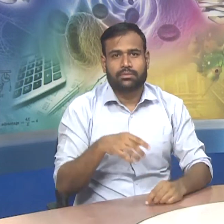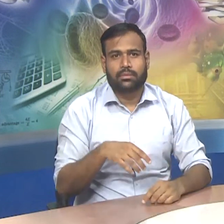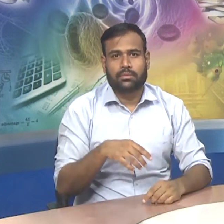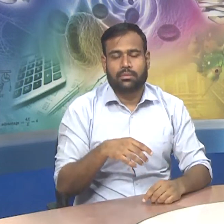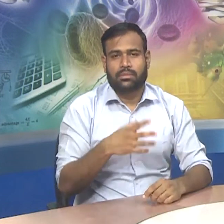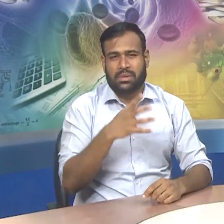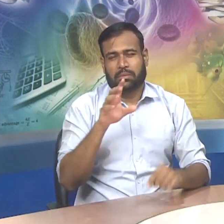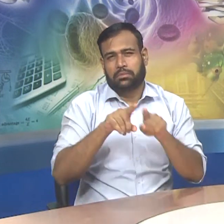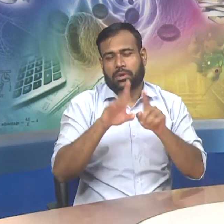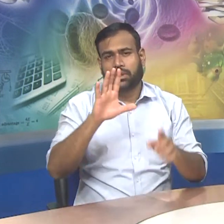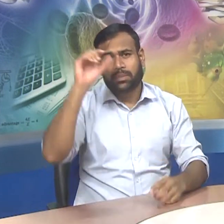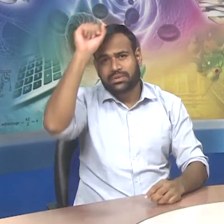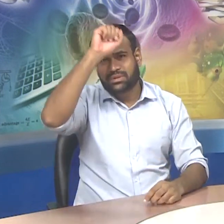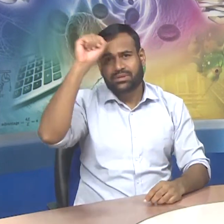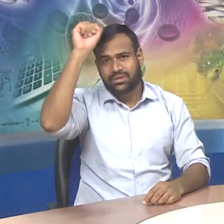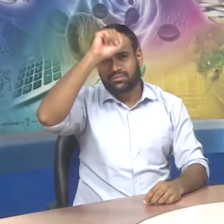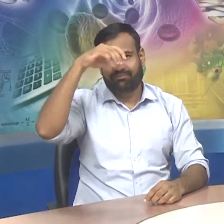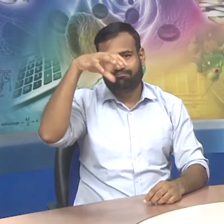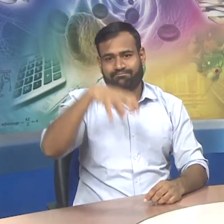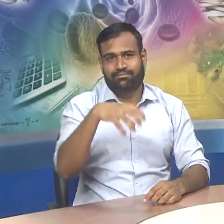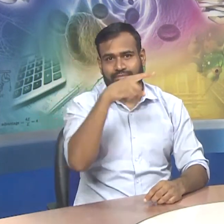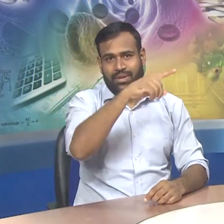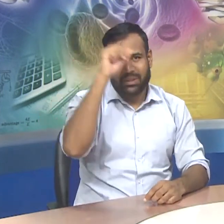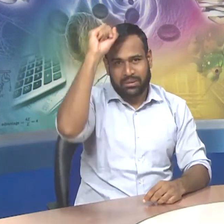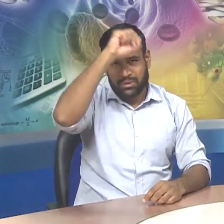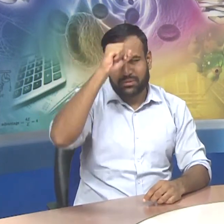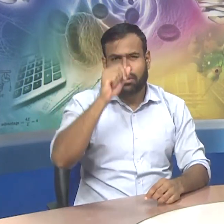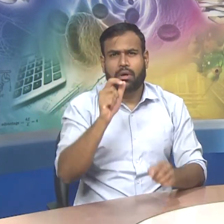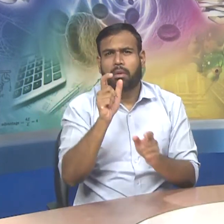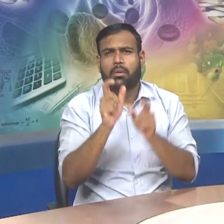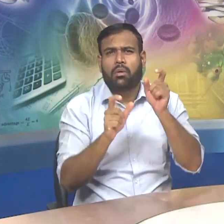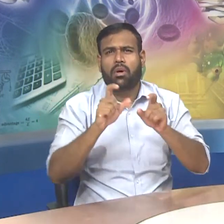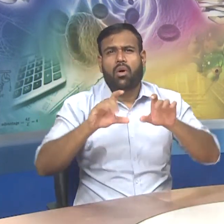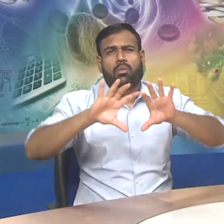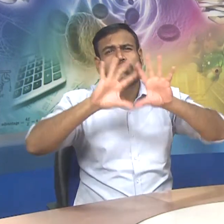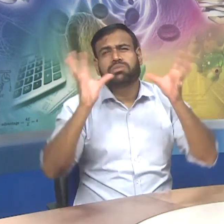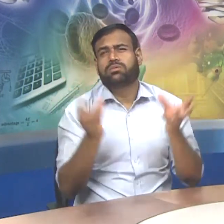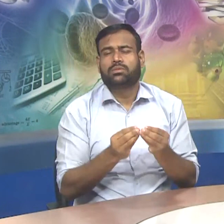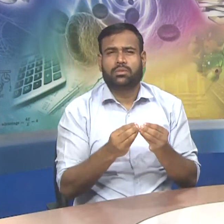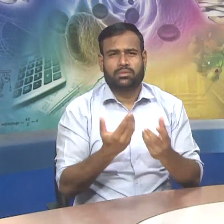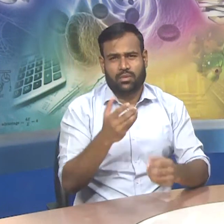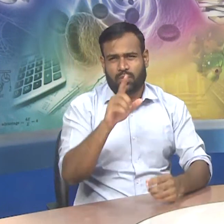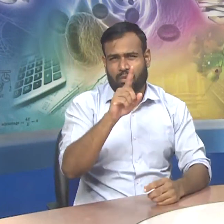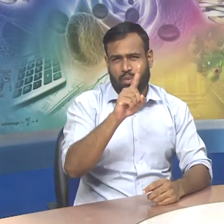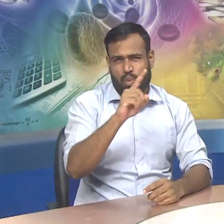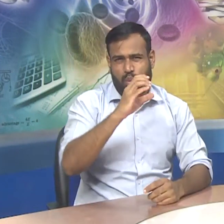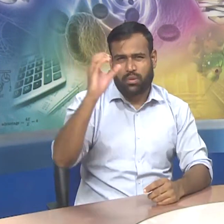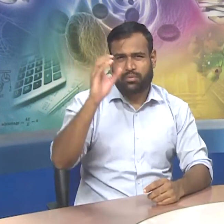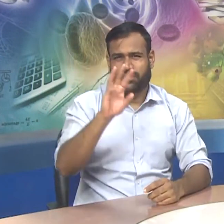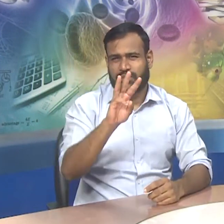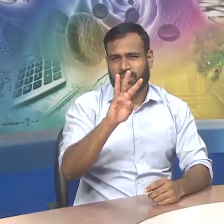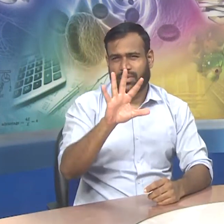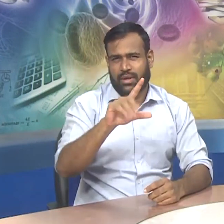help of an example. For example, let us suppose that population of Punjab is